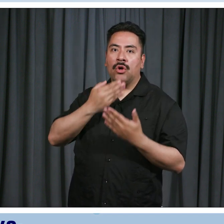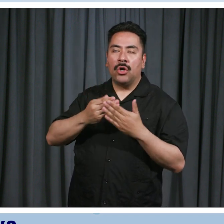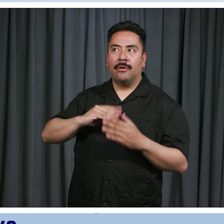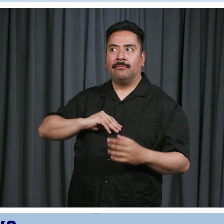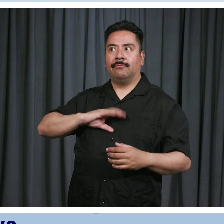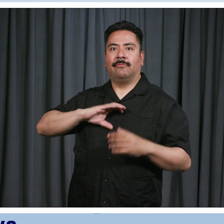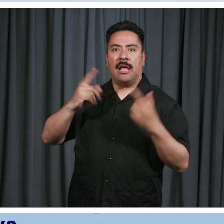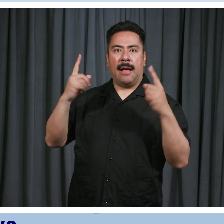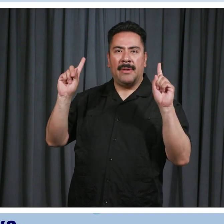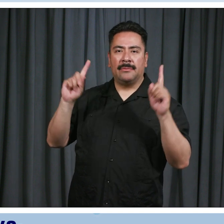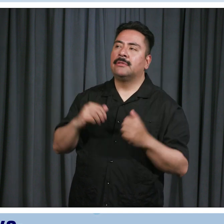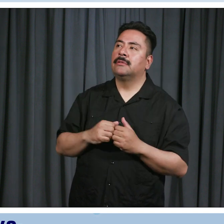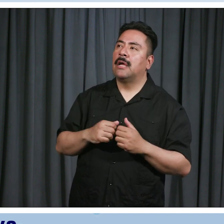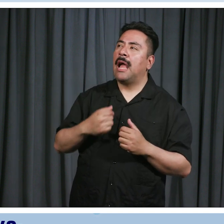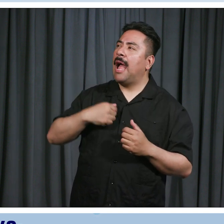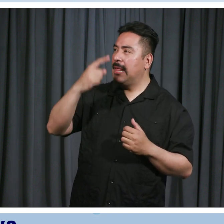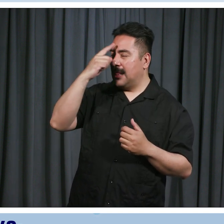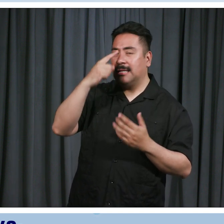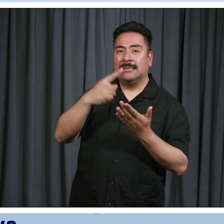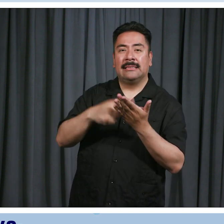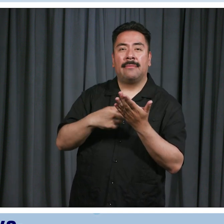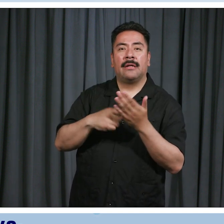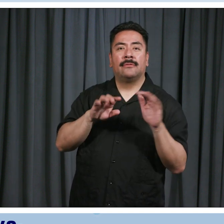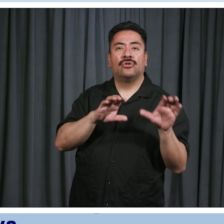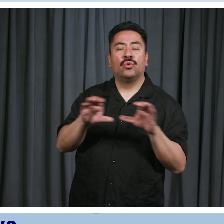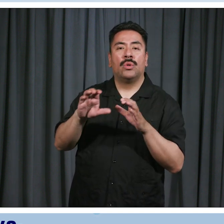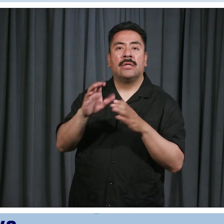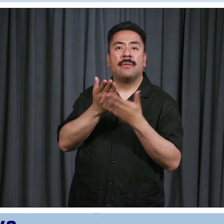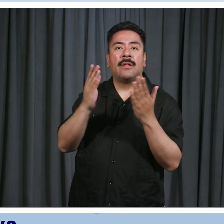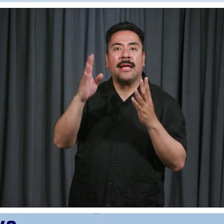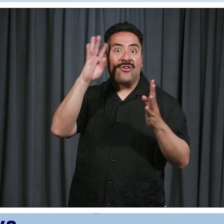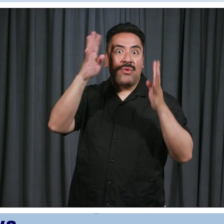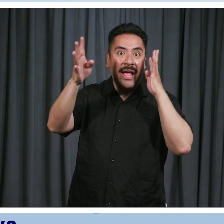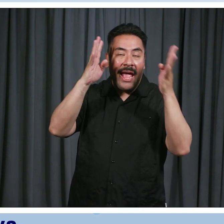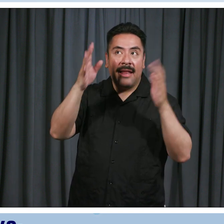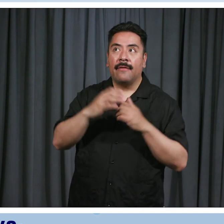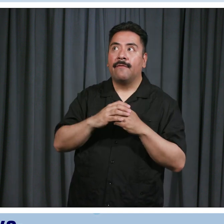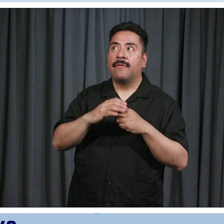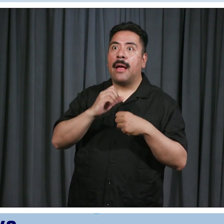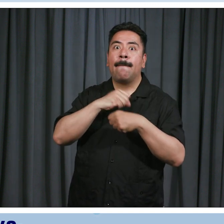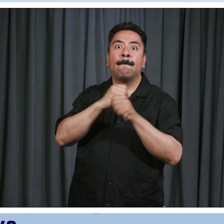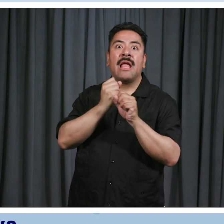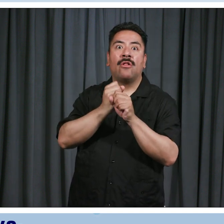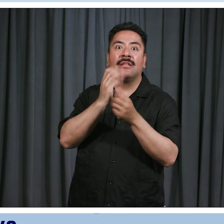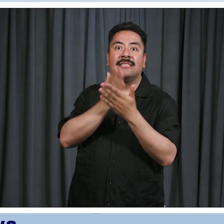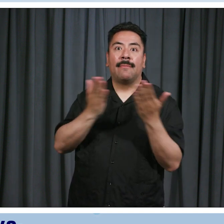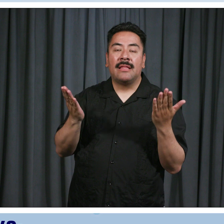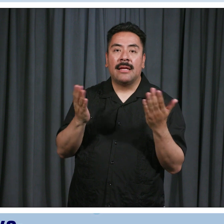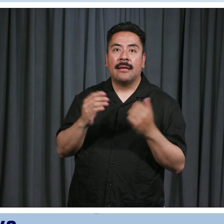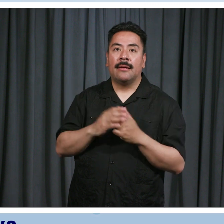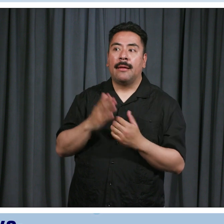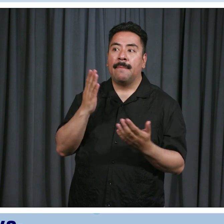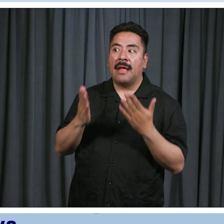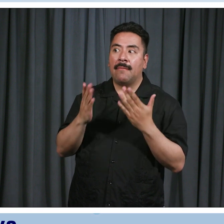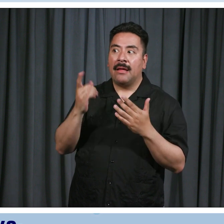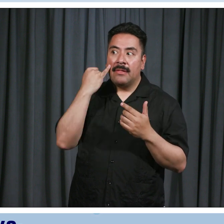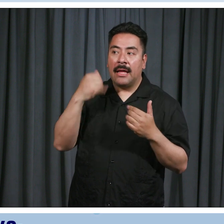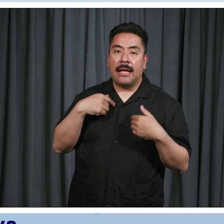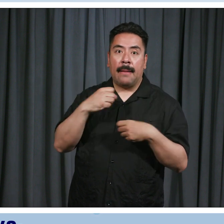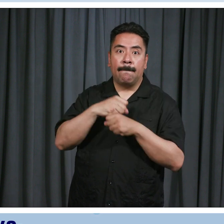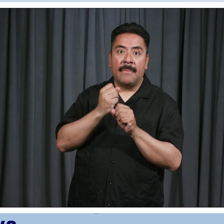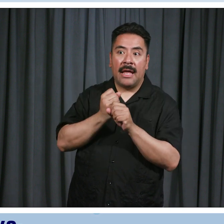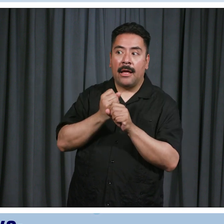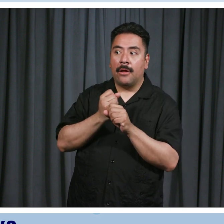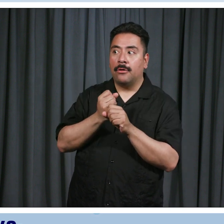accomplishment. I think sometimes it's doing something creative even, like building something and reminding people they can build something, whether